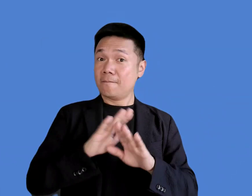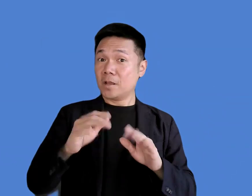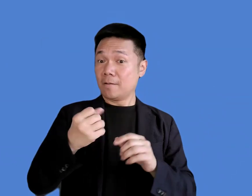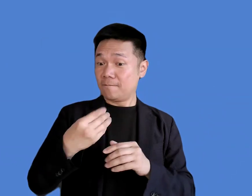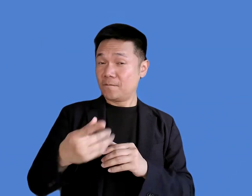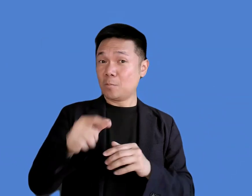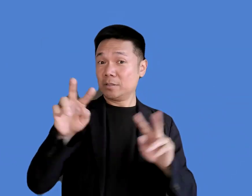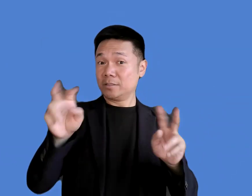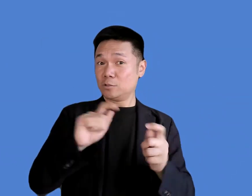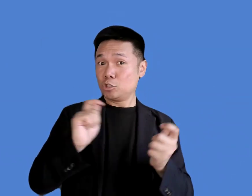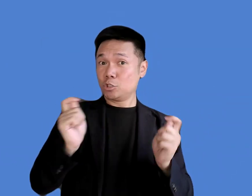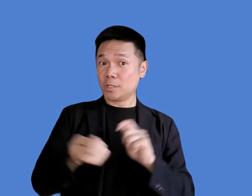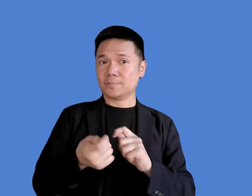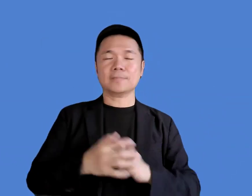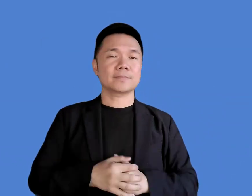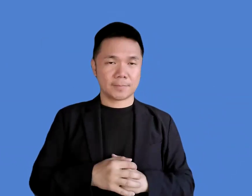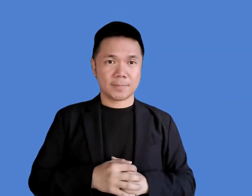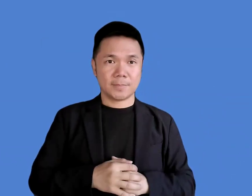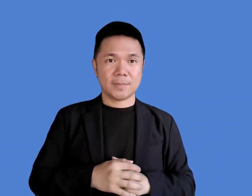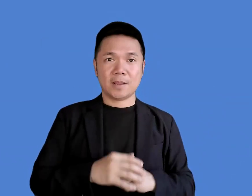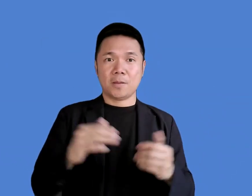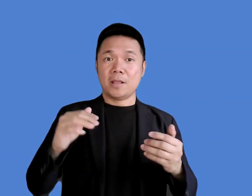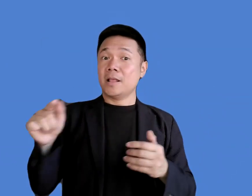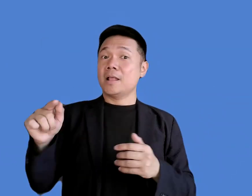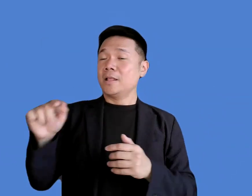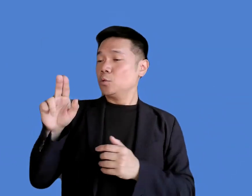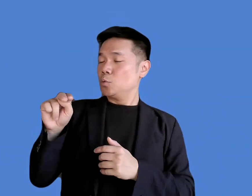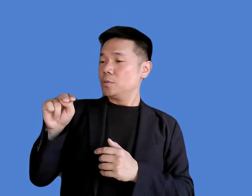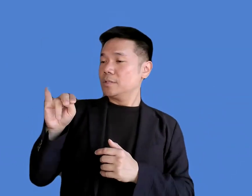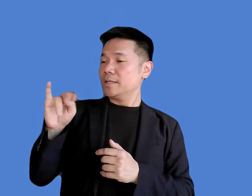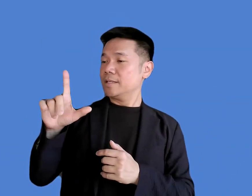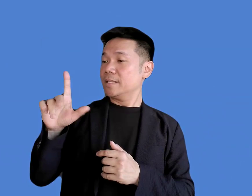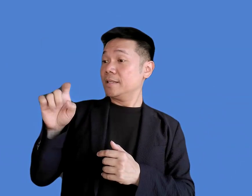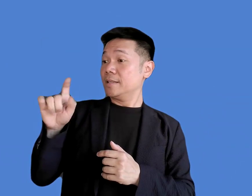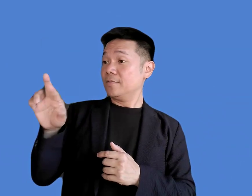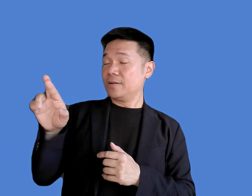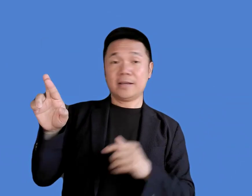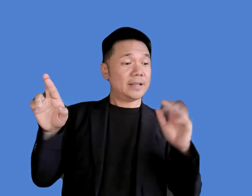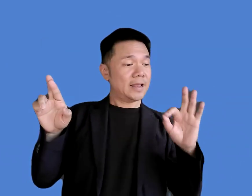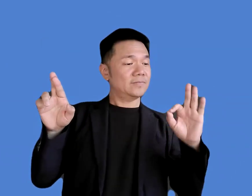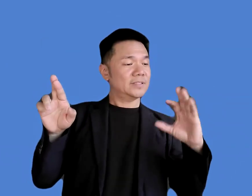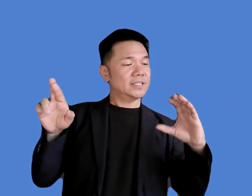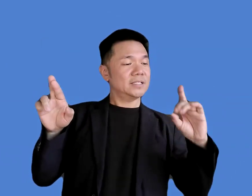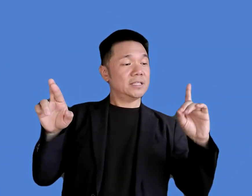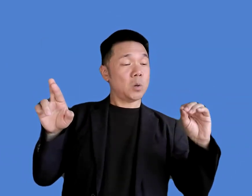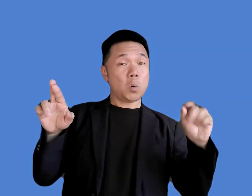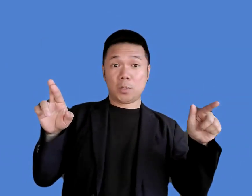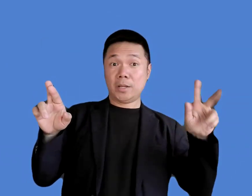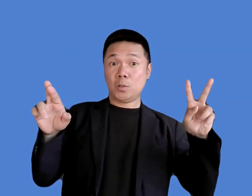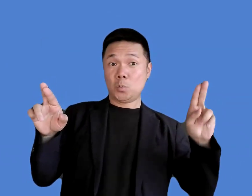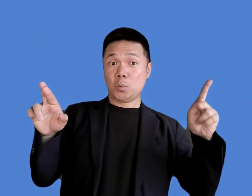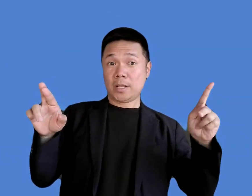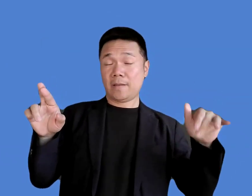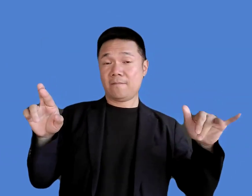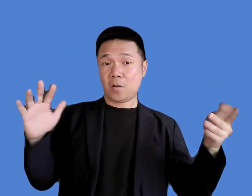called Transform, which is a collaboration between Unilever, a big corporate, and FCDO, the UK Foreign Commonwealth and